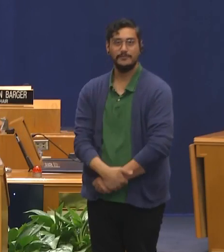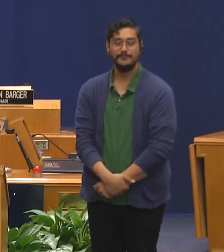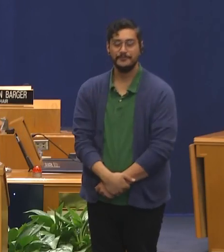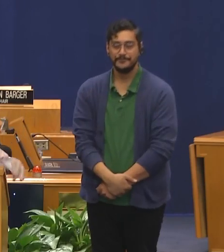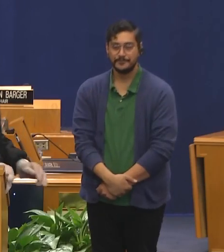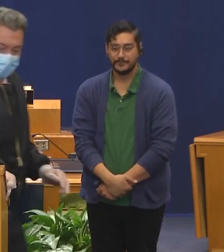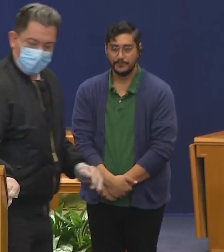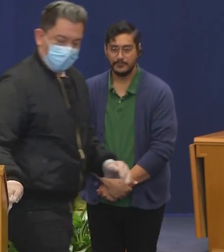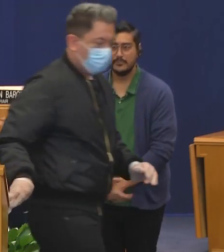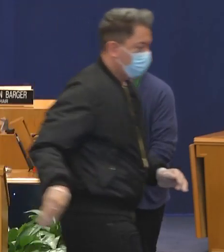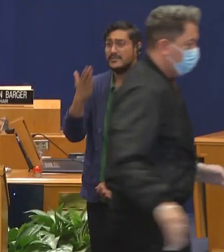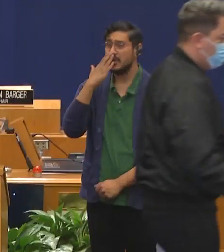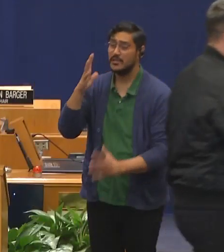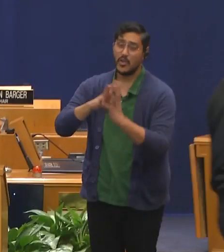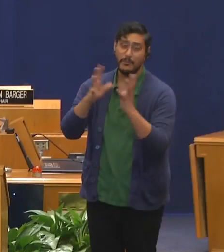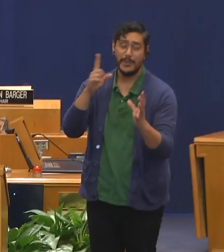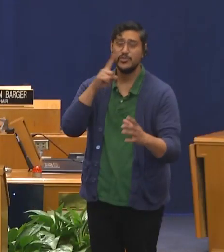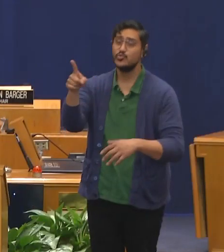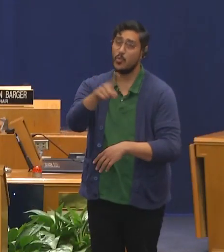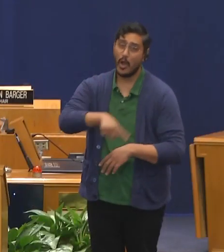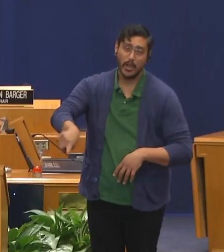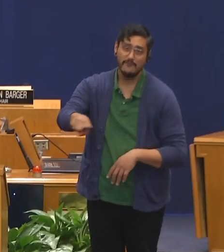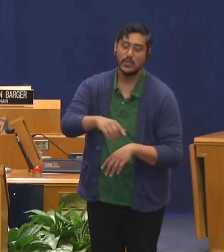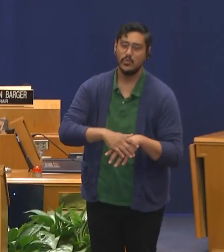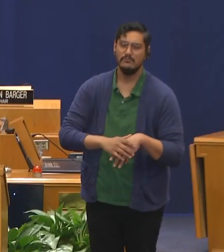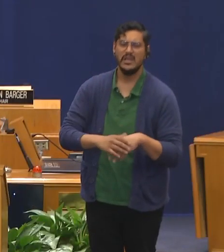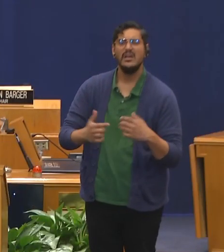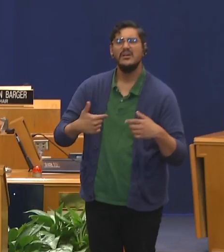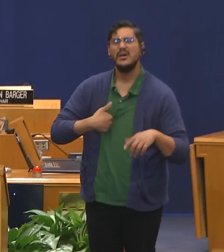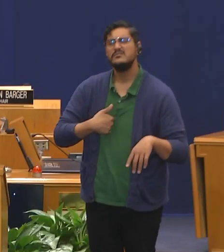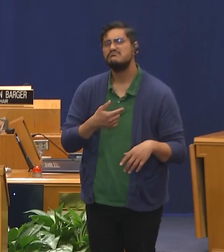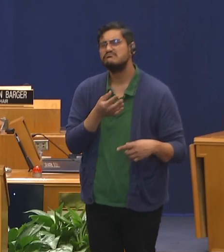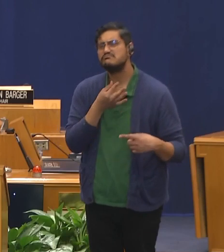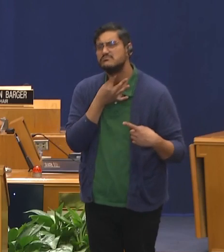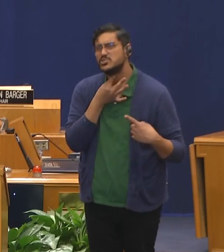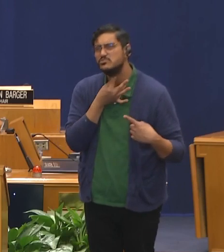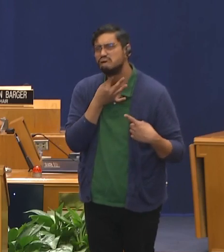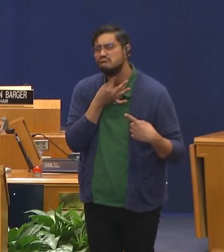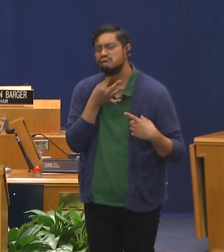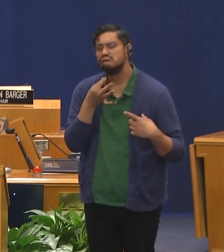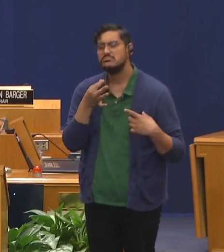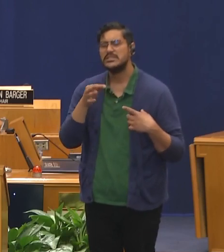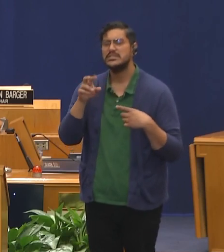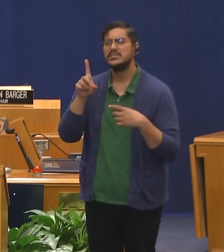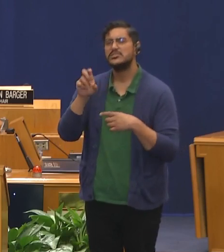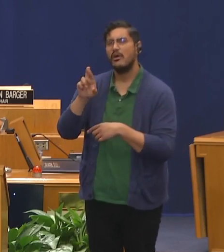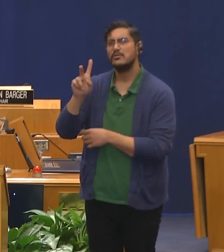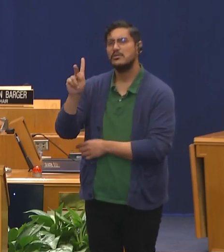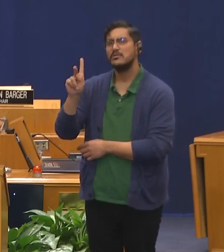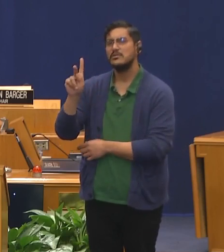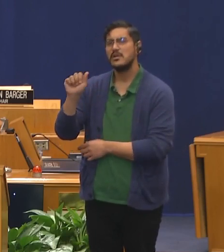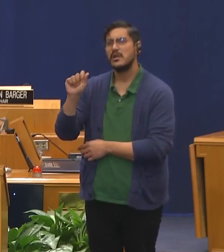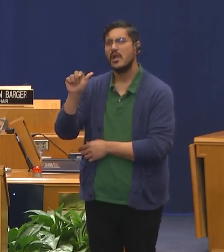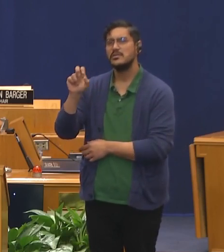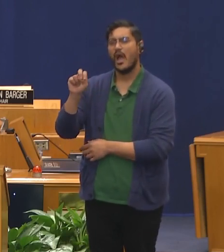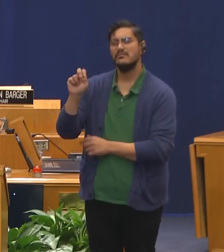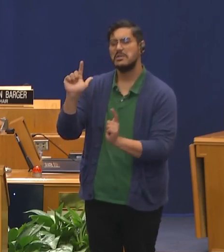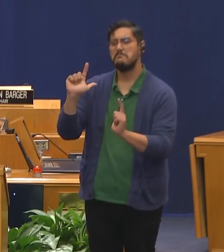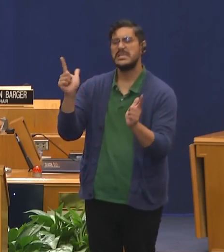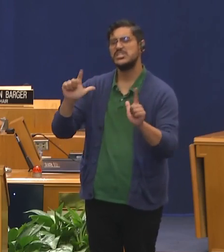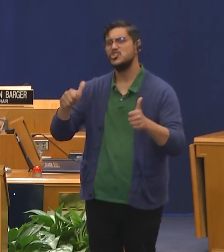much. Thank you to all of you for these. I was curious of Dr. Kazan, what the